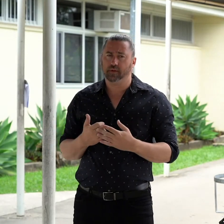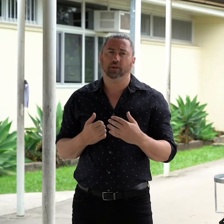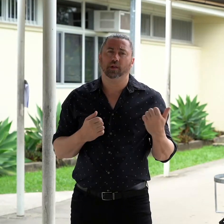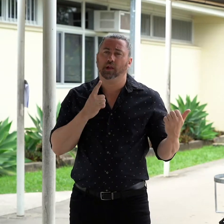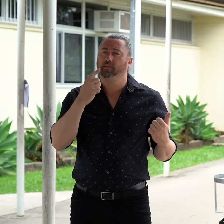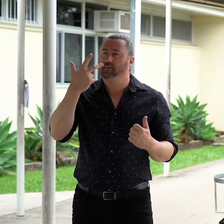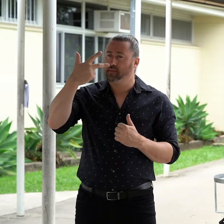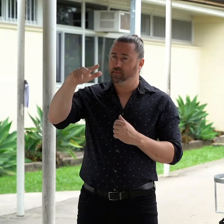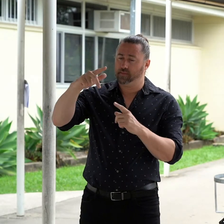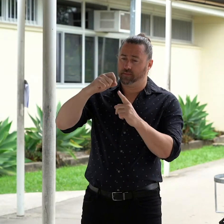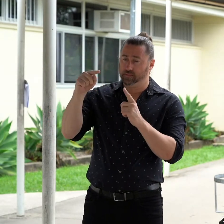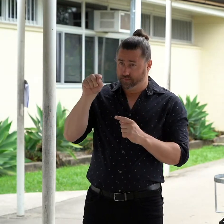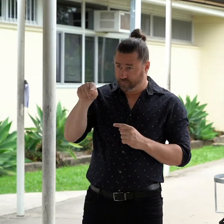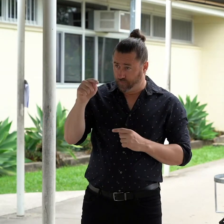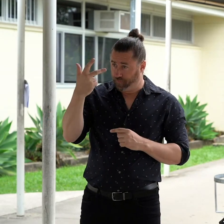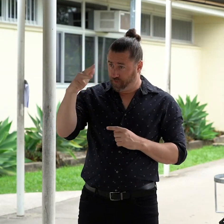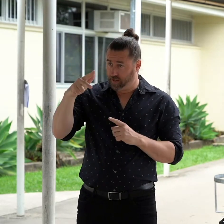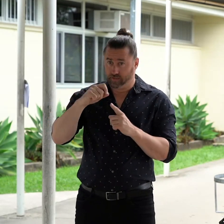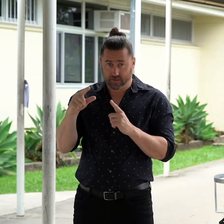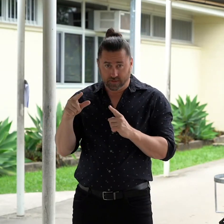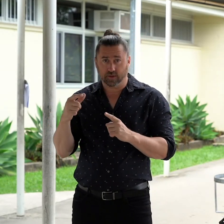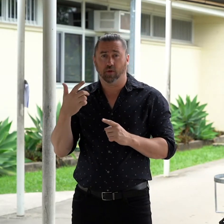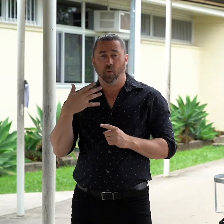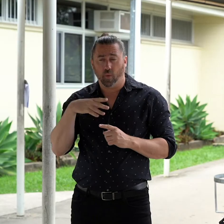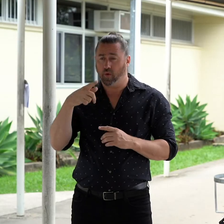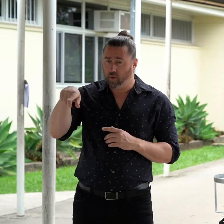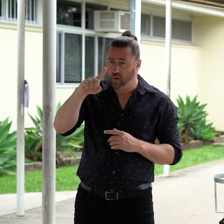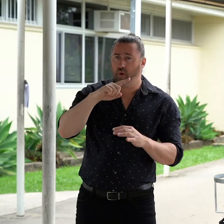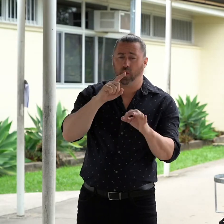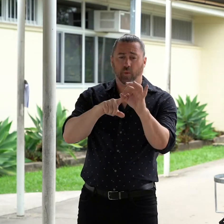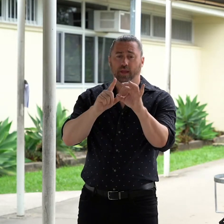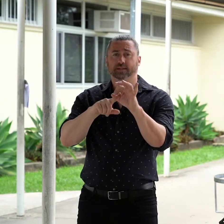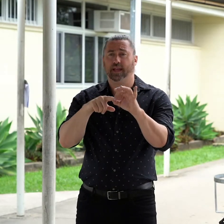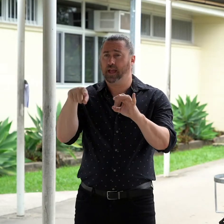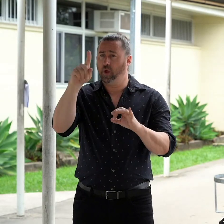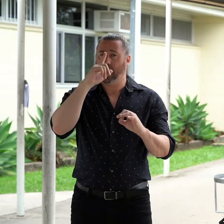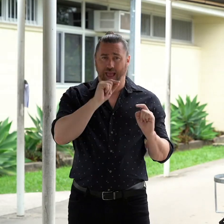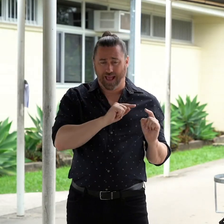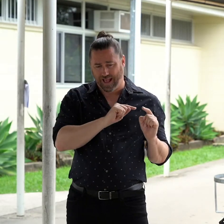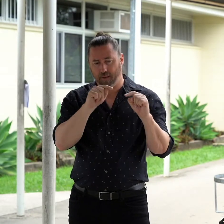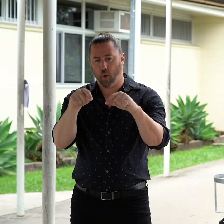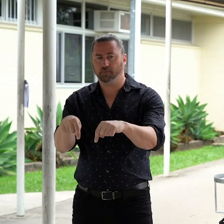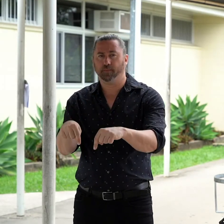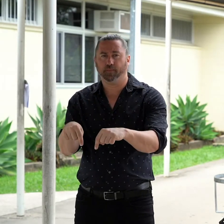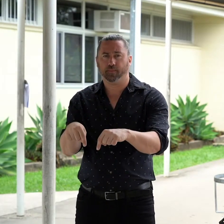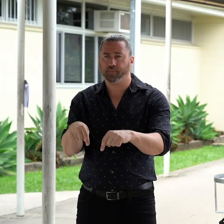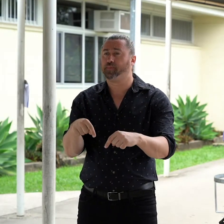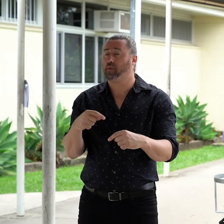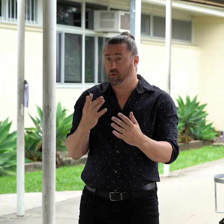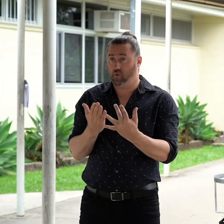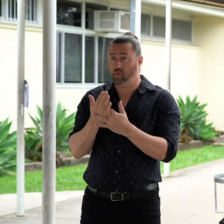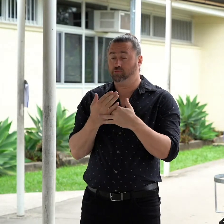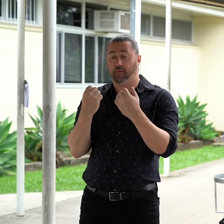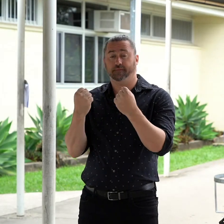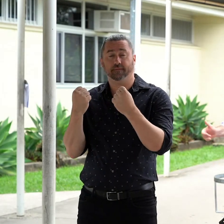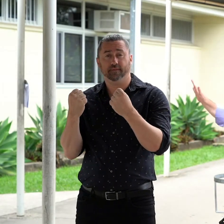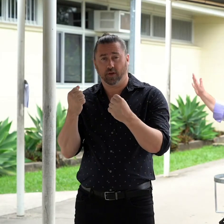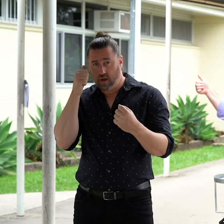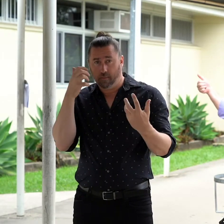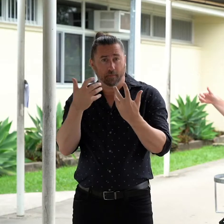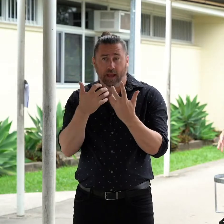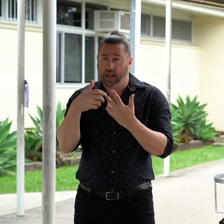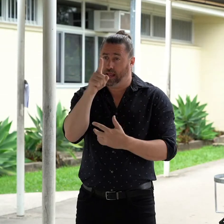is that this is about getting Queenslanders to be able to come back home, including by road, and we know there's many wanting